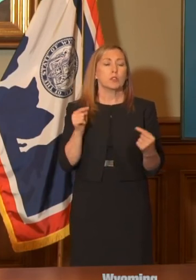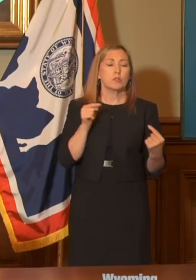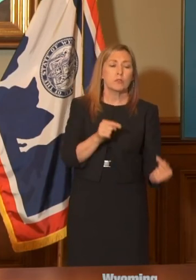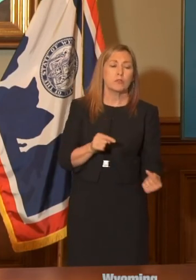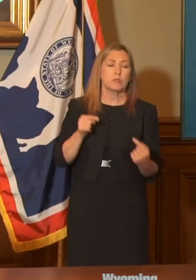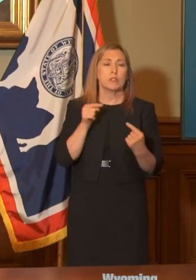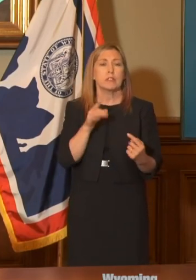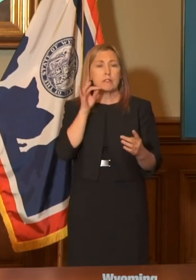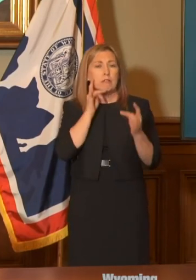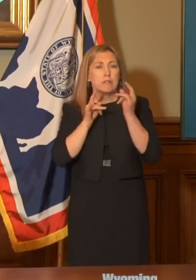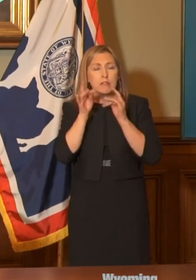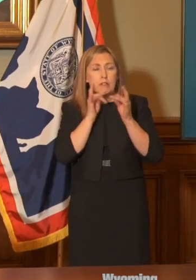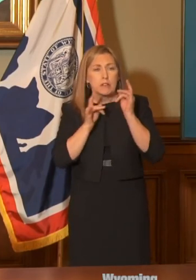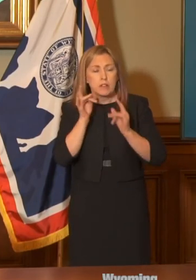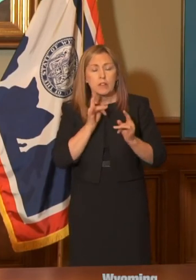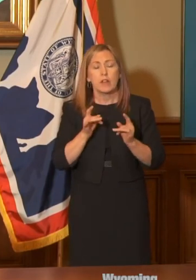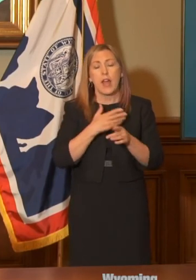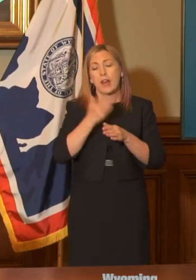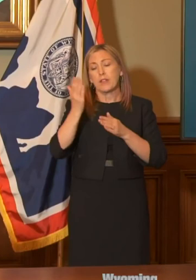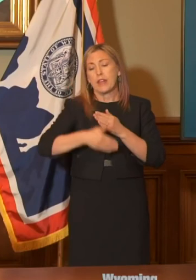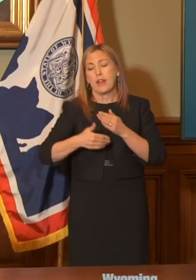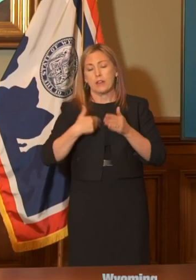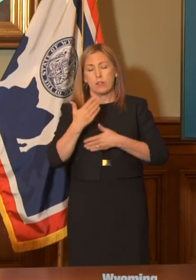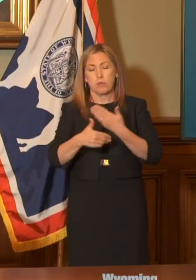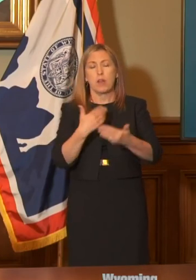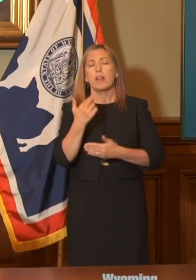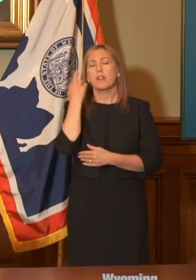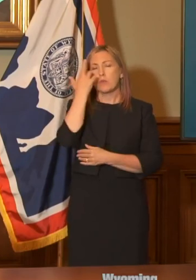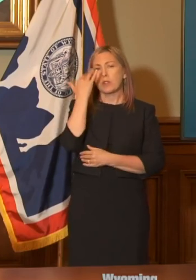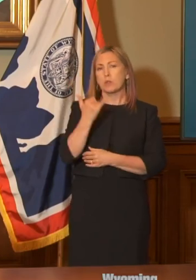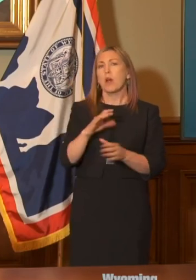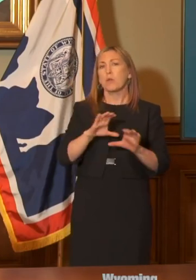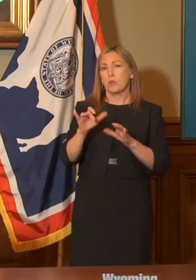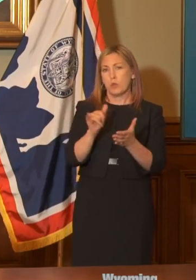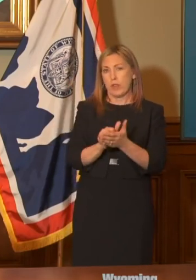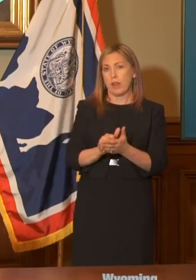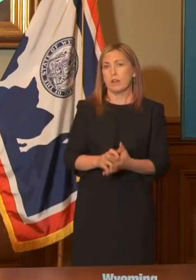for crumbs at the end of this process. So that's why we're doing what we're doing.